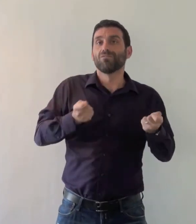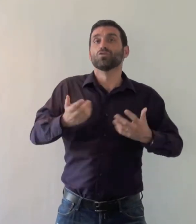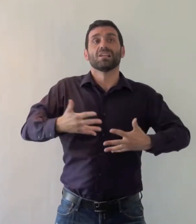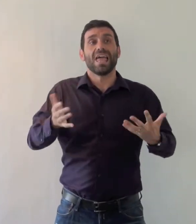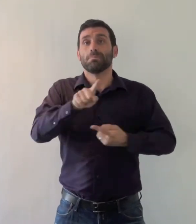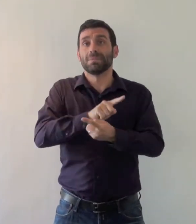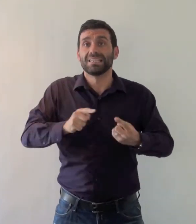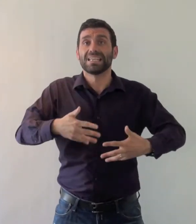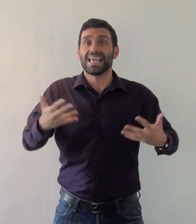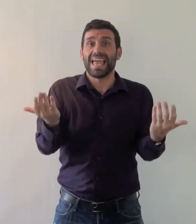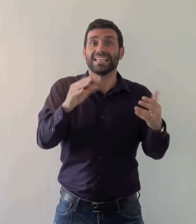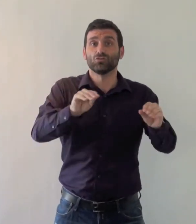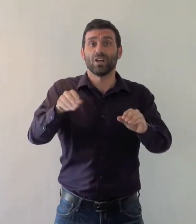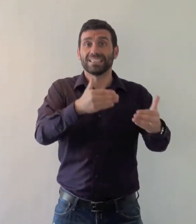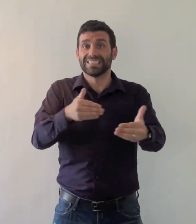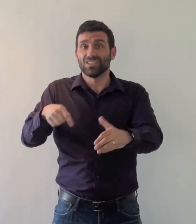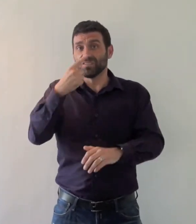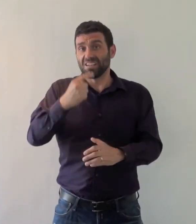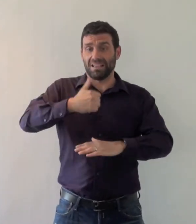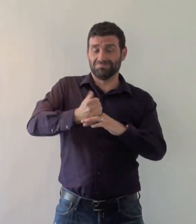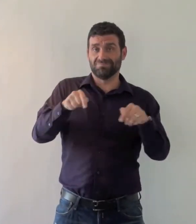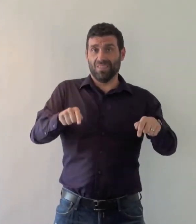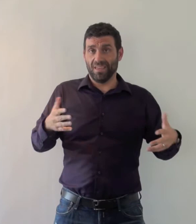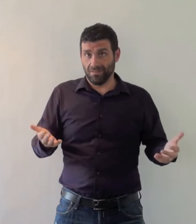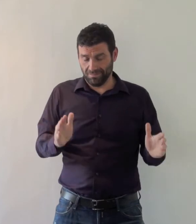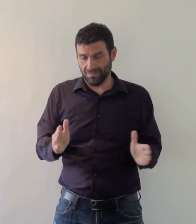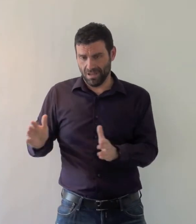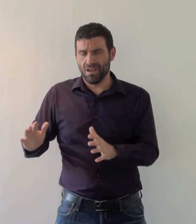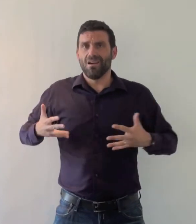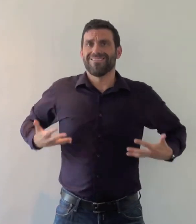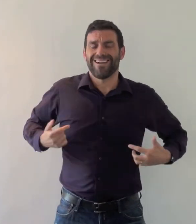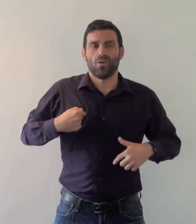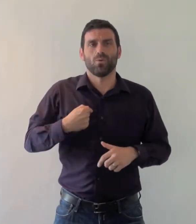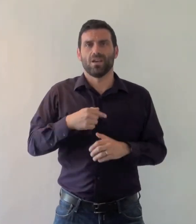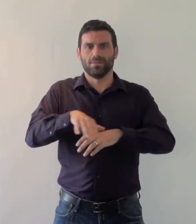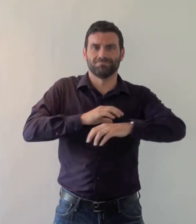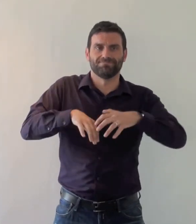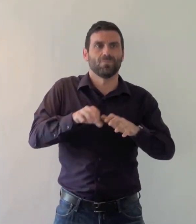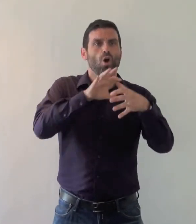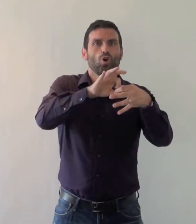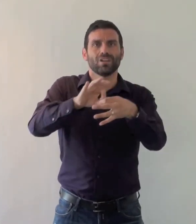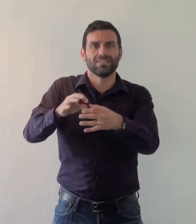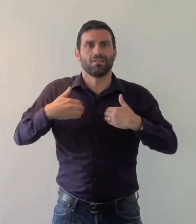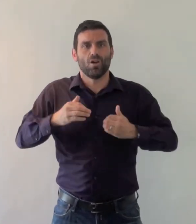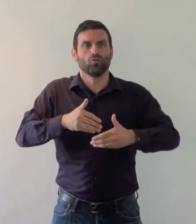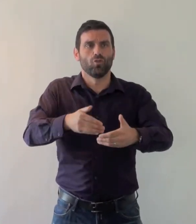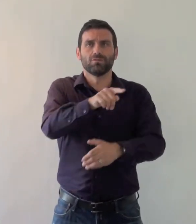we can facilitate all of the meetings and training sessions. We are now actively contacting local health and